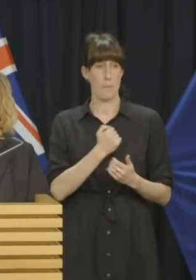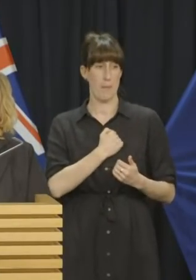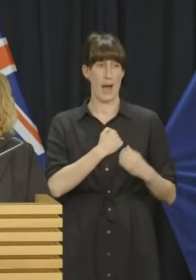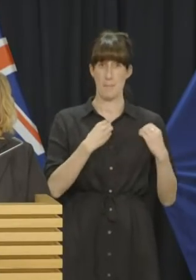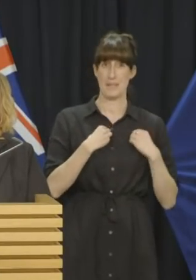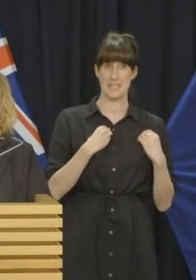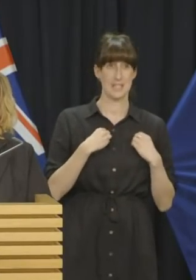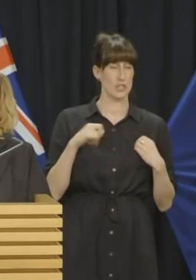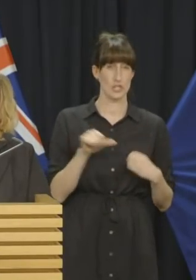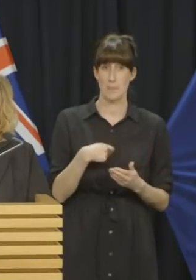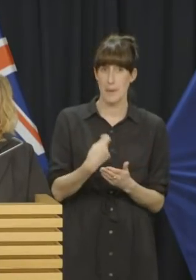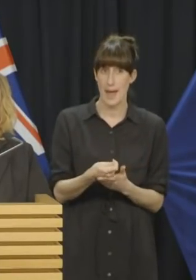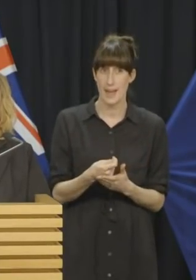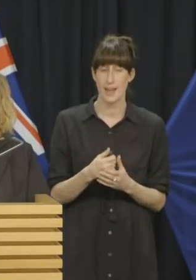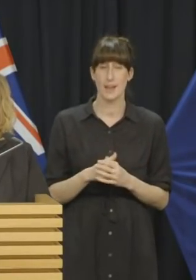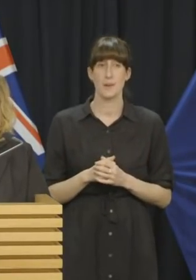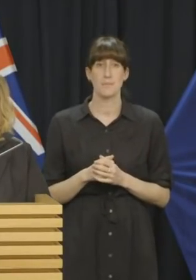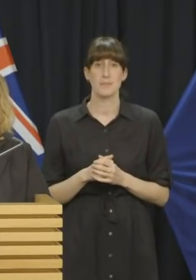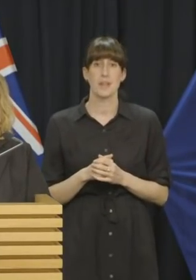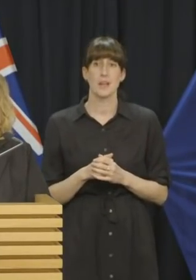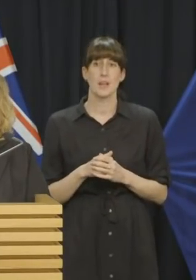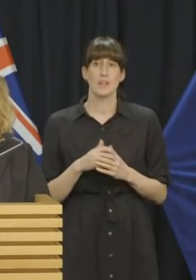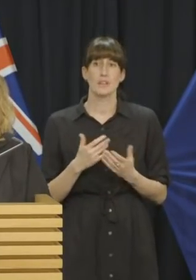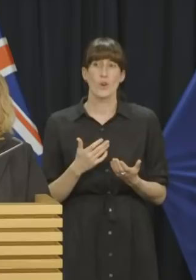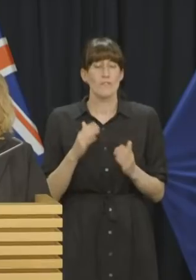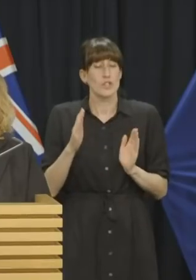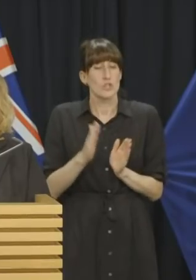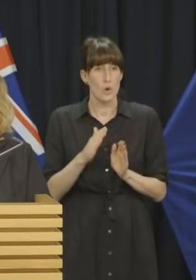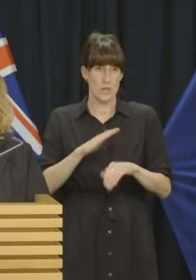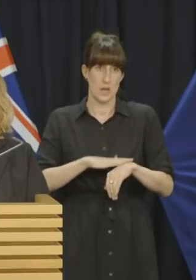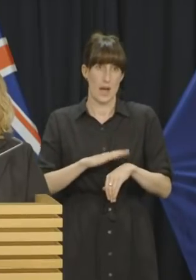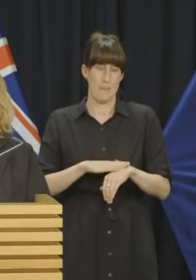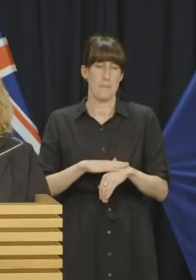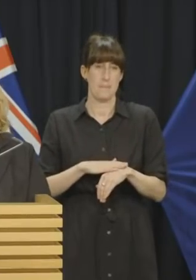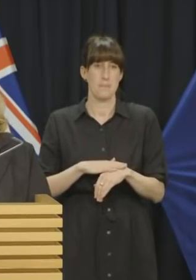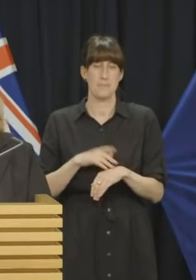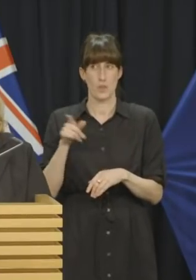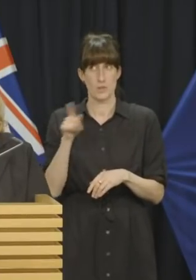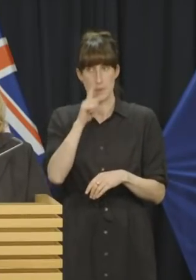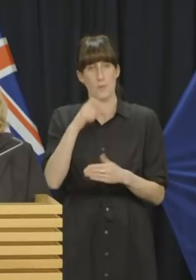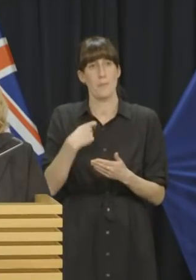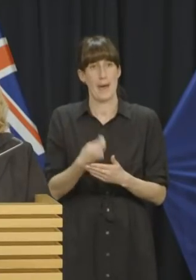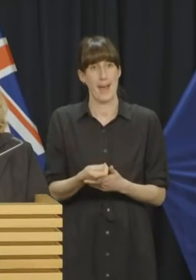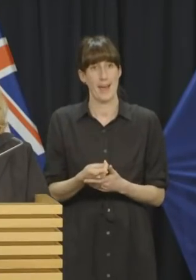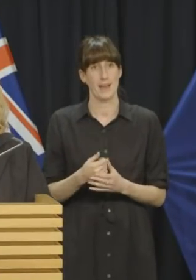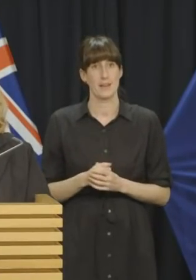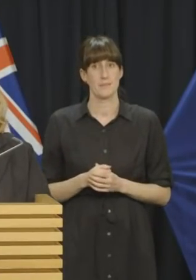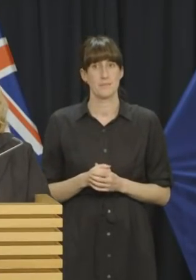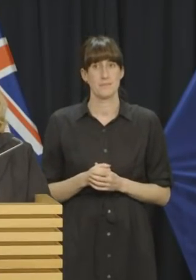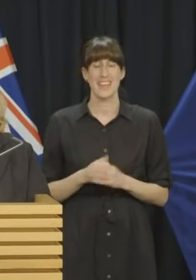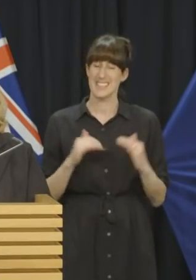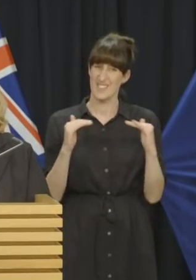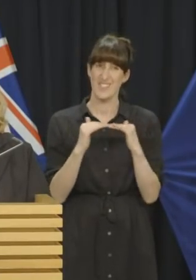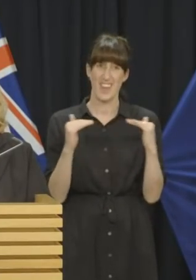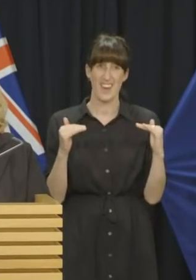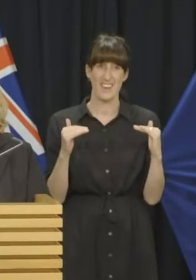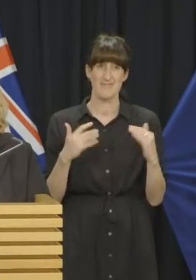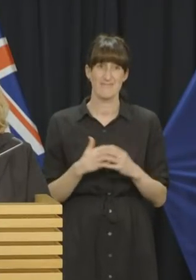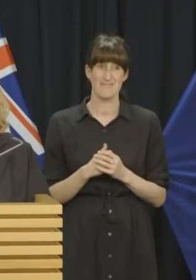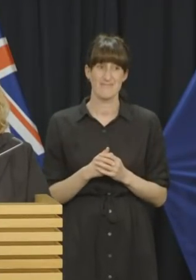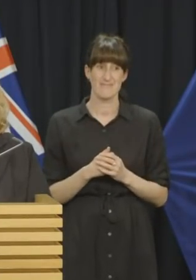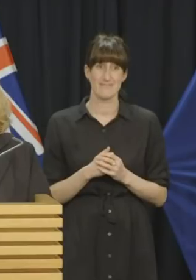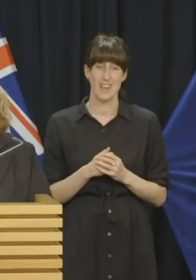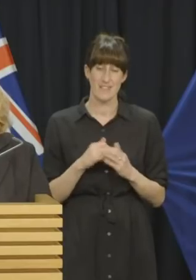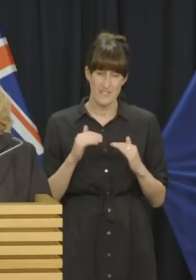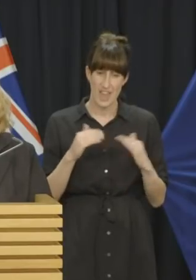short period of time. Likewise, New Zealanders that are here and paying tax, on balance, the fairness is those people should